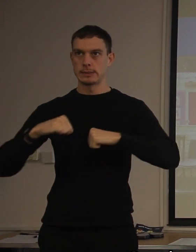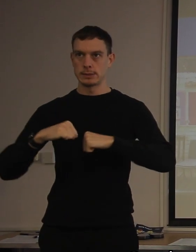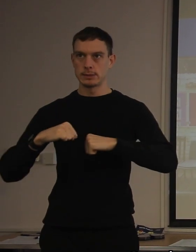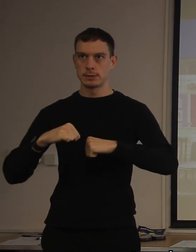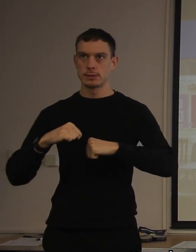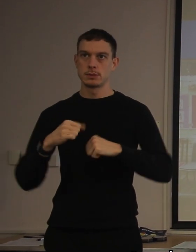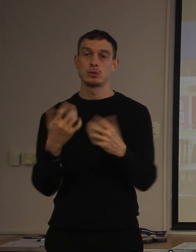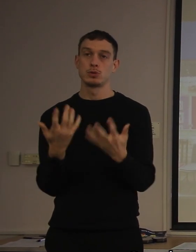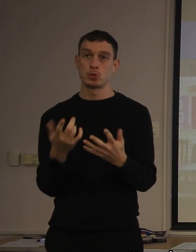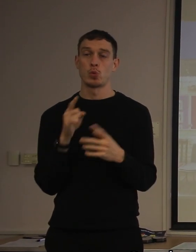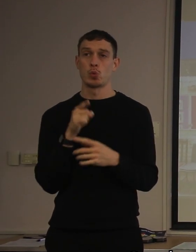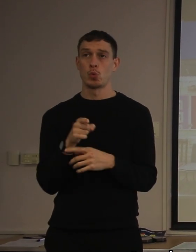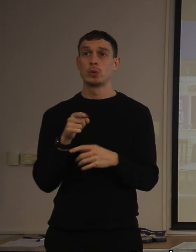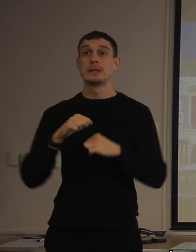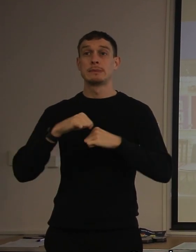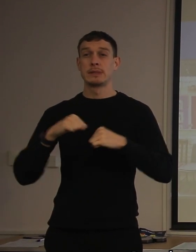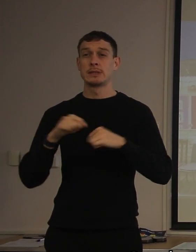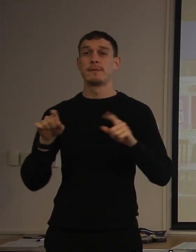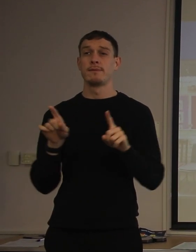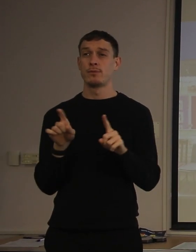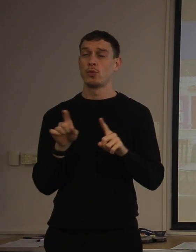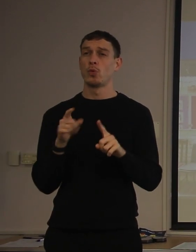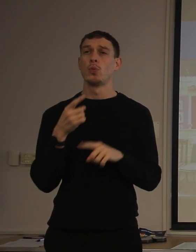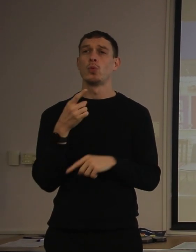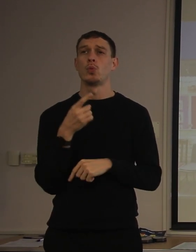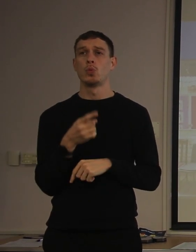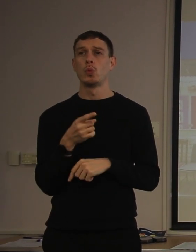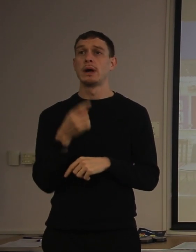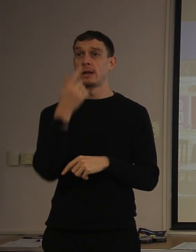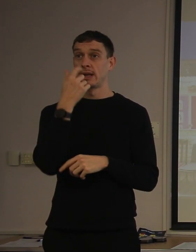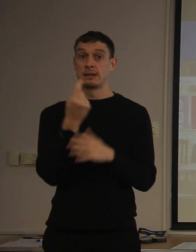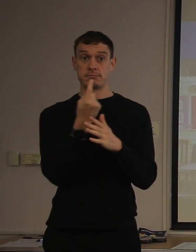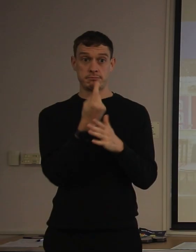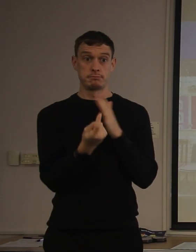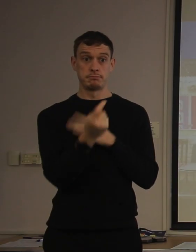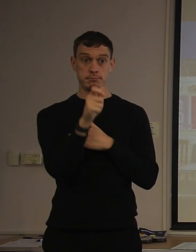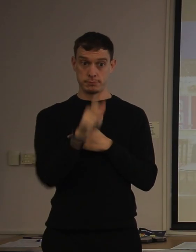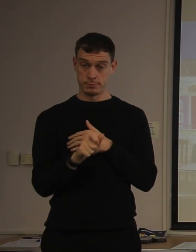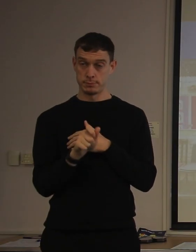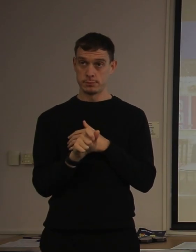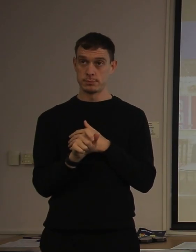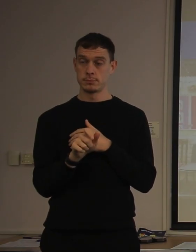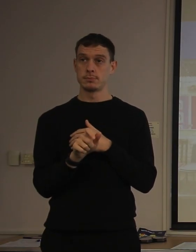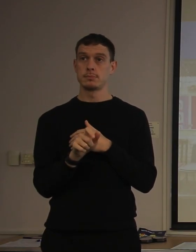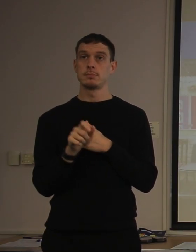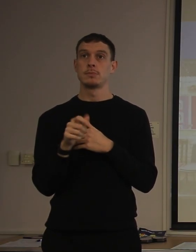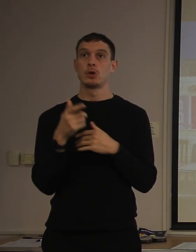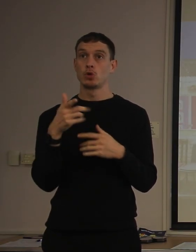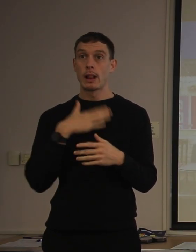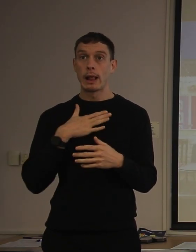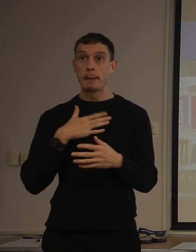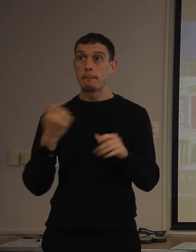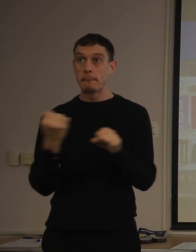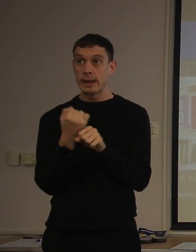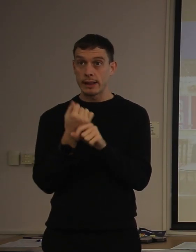So that they can be used either on an individual basis. So if you really like making